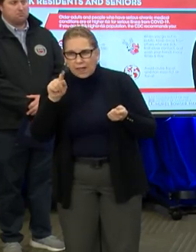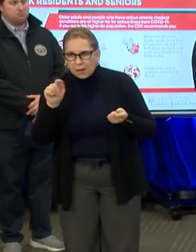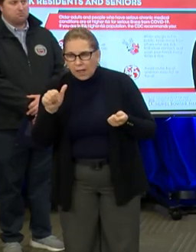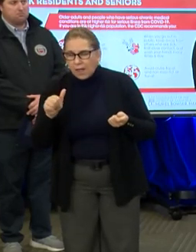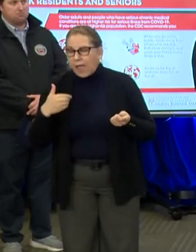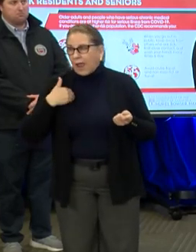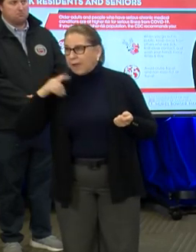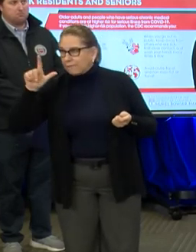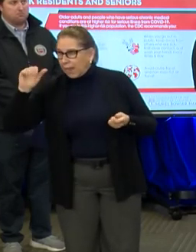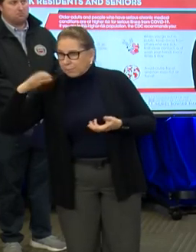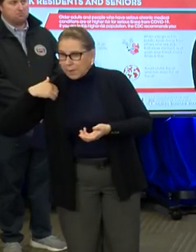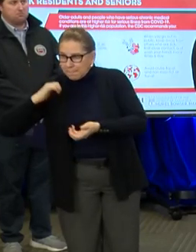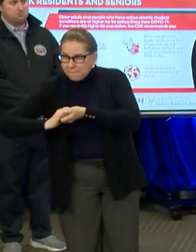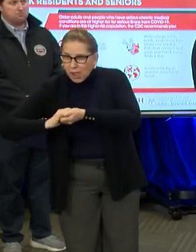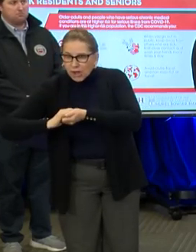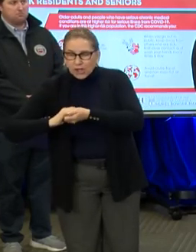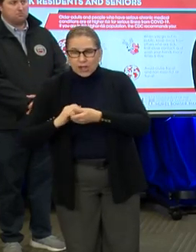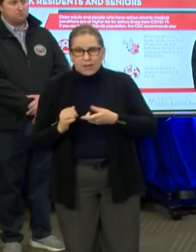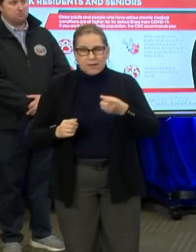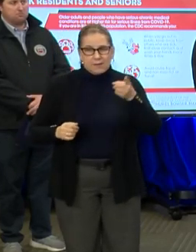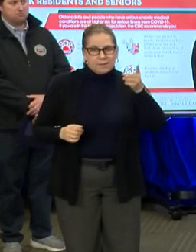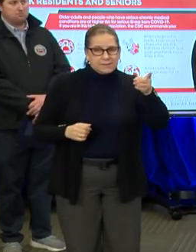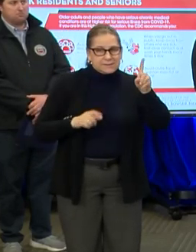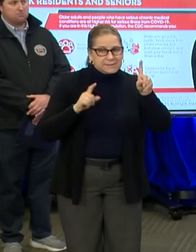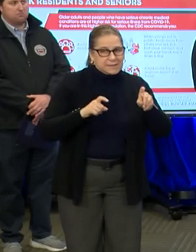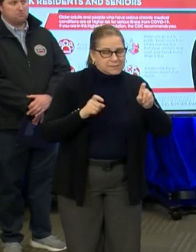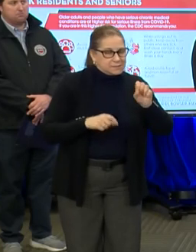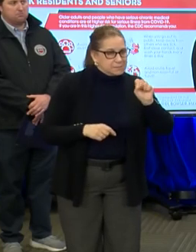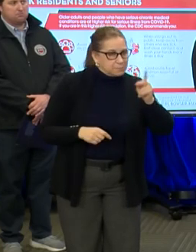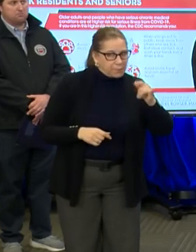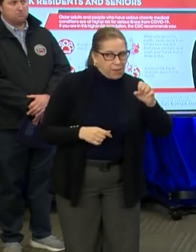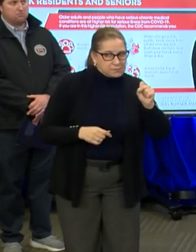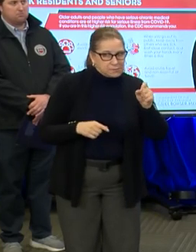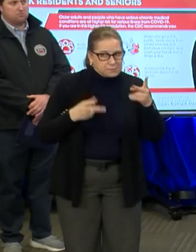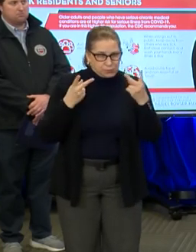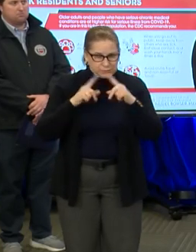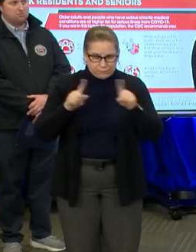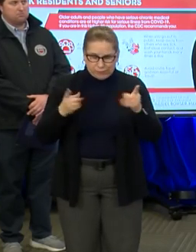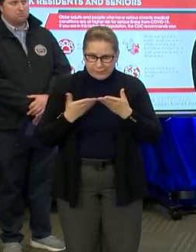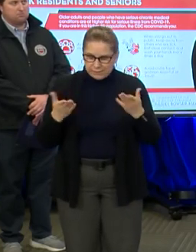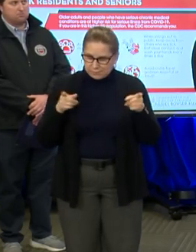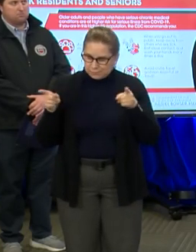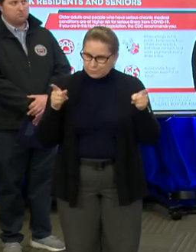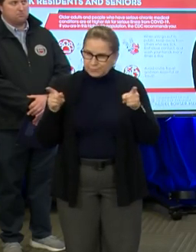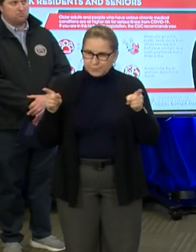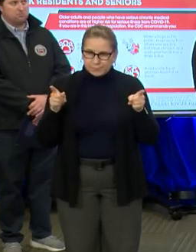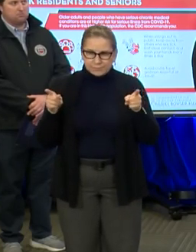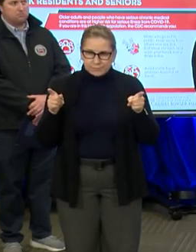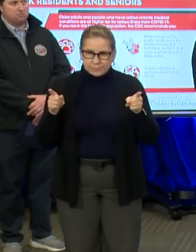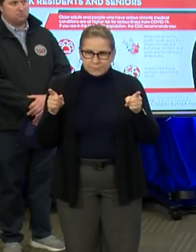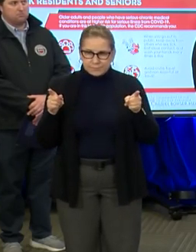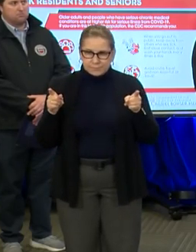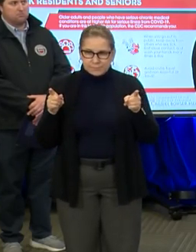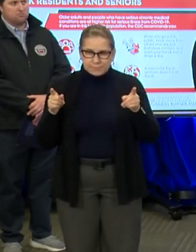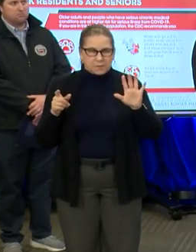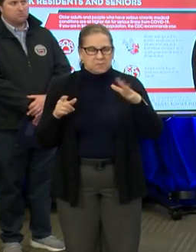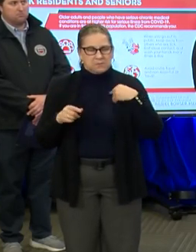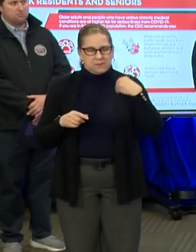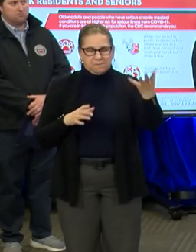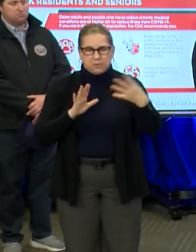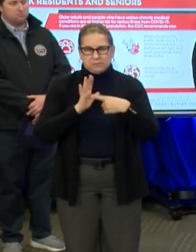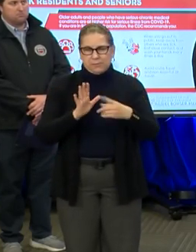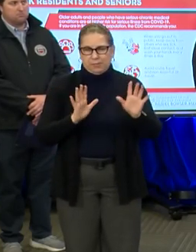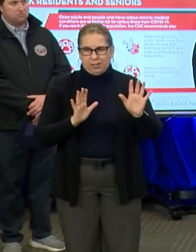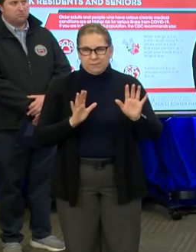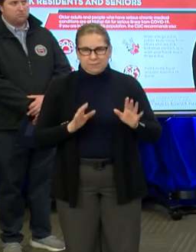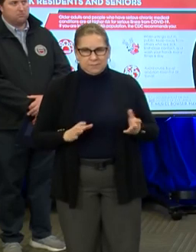testing supplies. So for example, to try to make this a little bit easier, this is part of what is